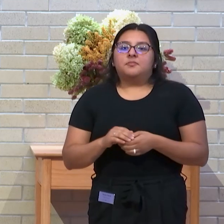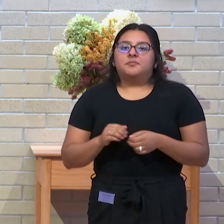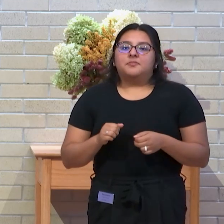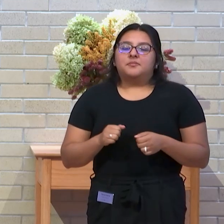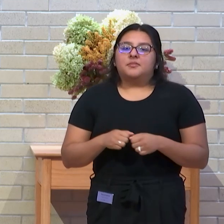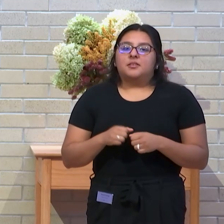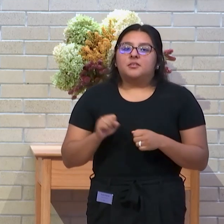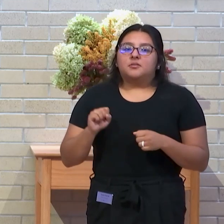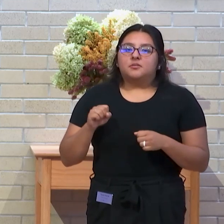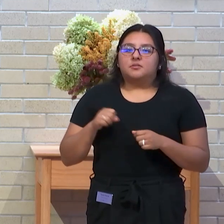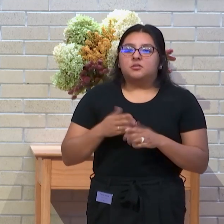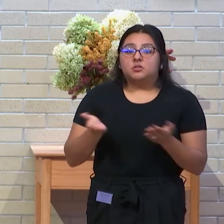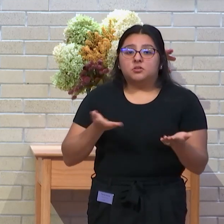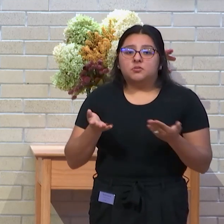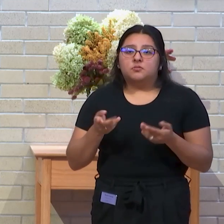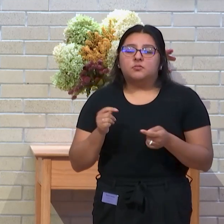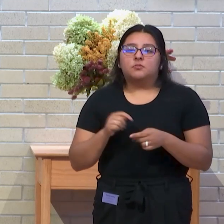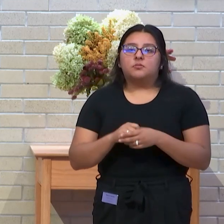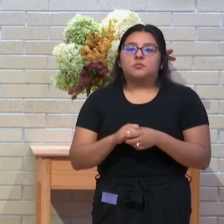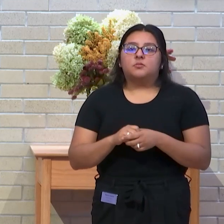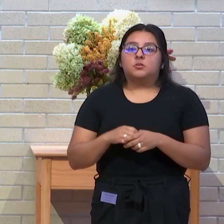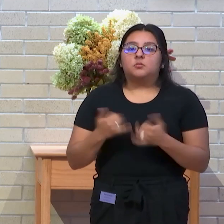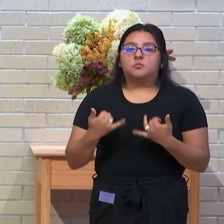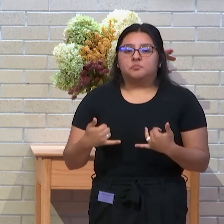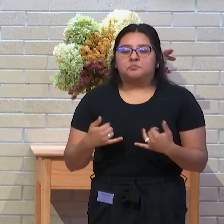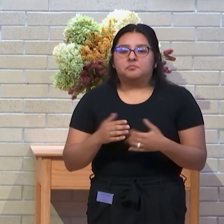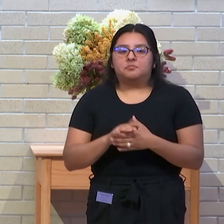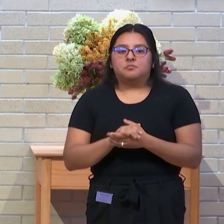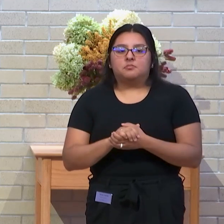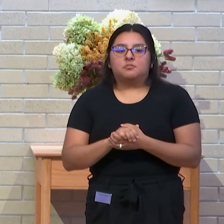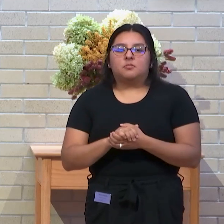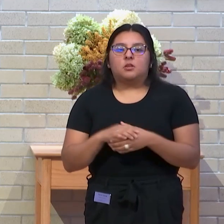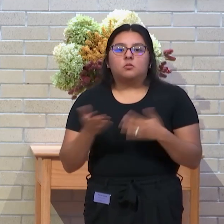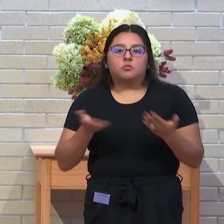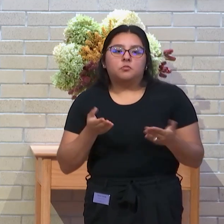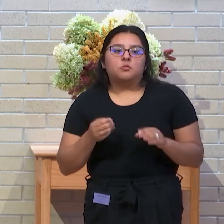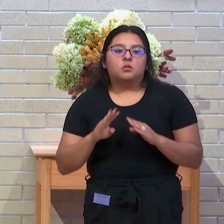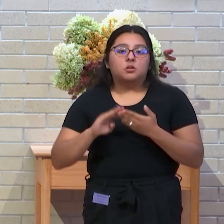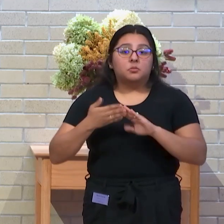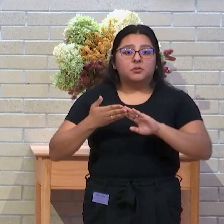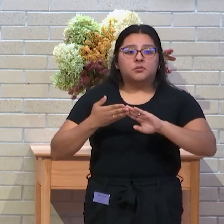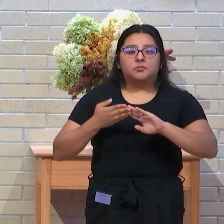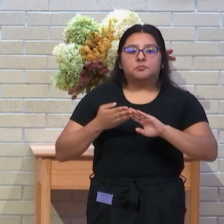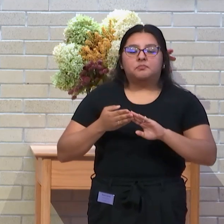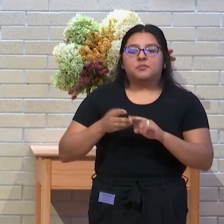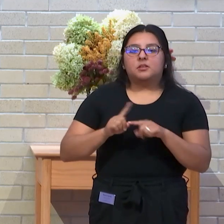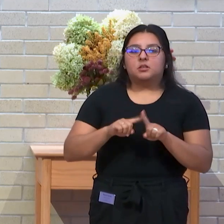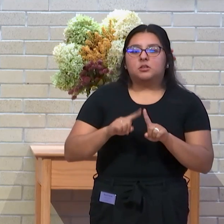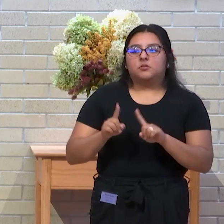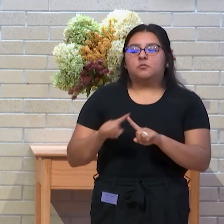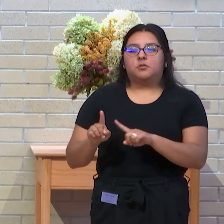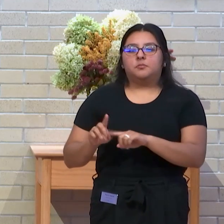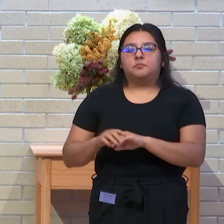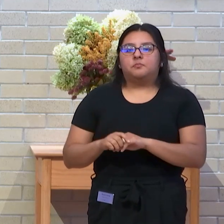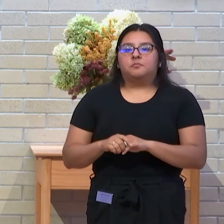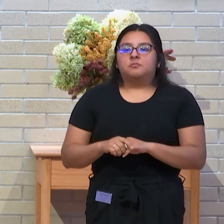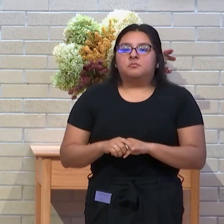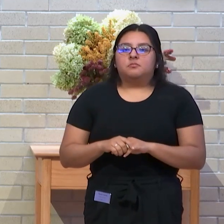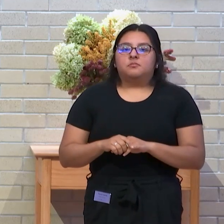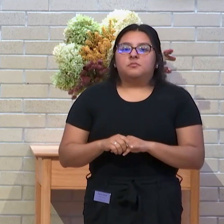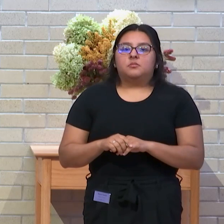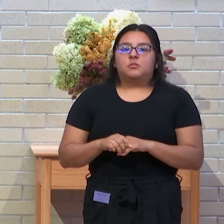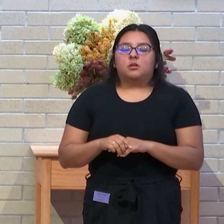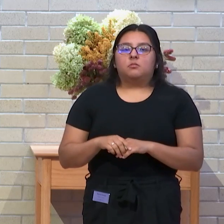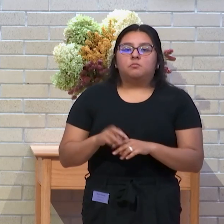service, you're in more a rural setting. And typically you're serving the community in various ways. But on